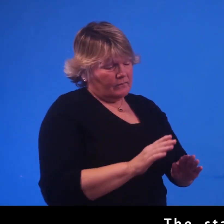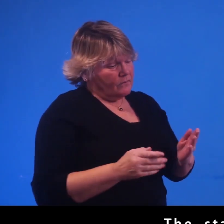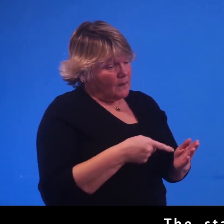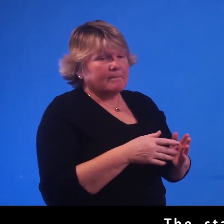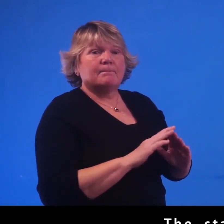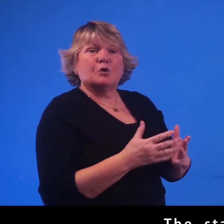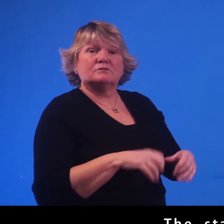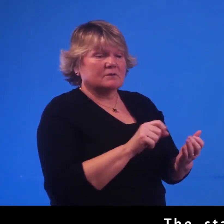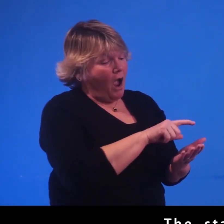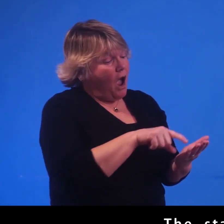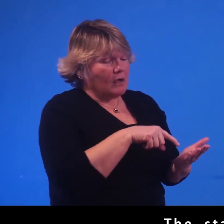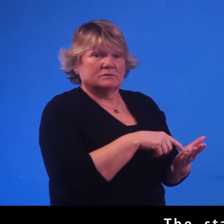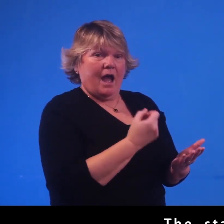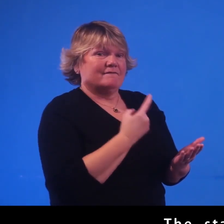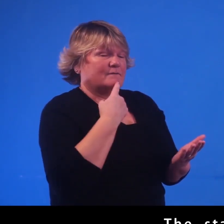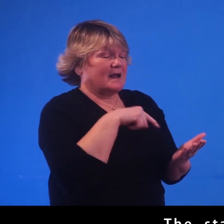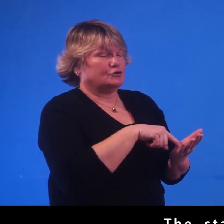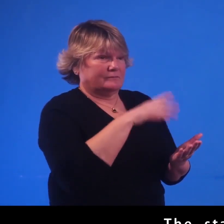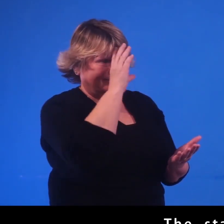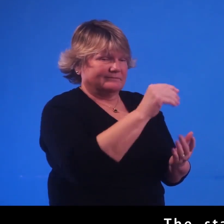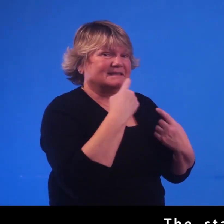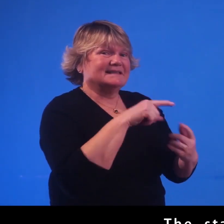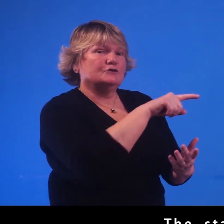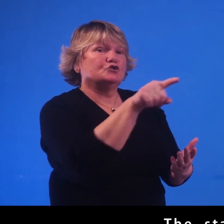The start of the book includes a note for teachers.